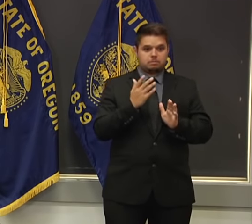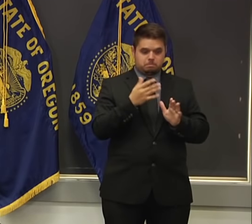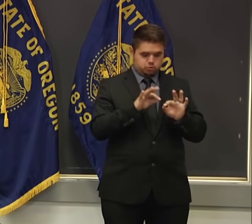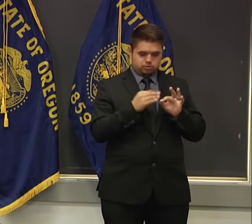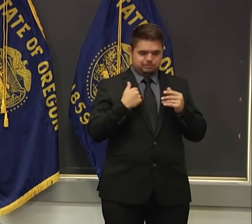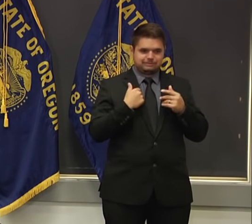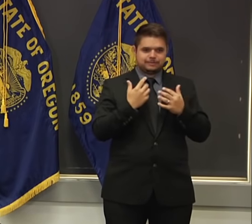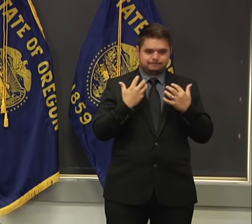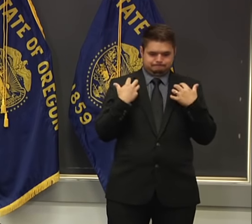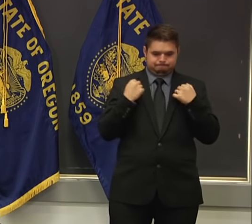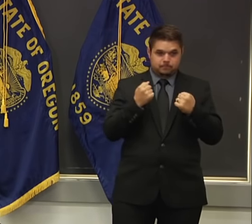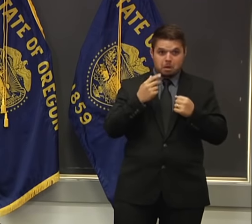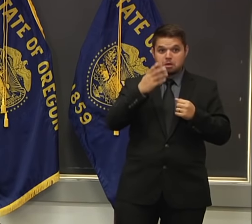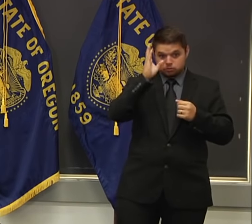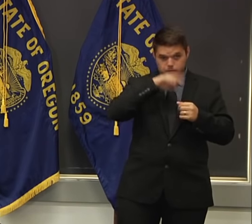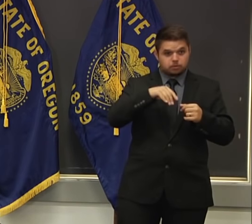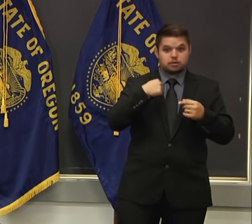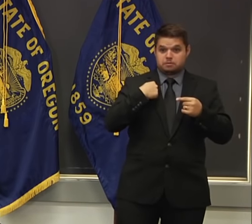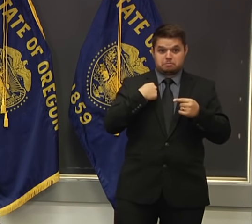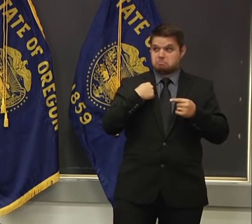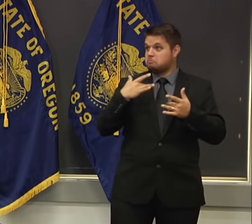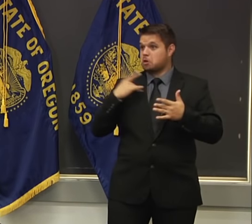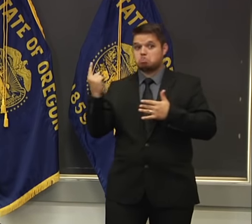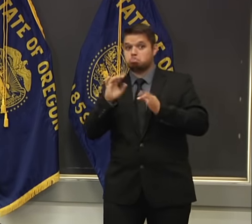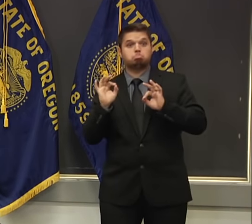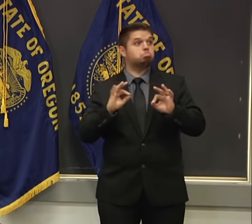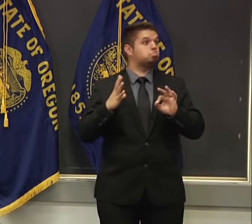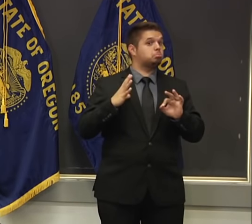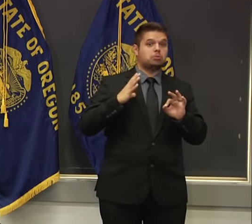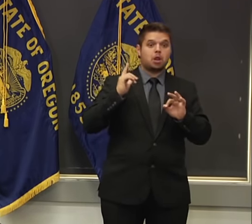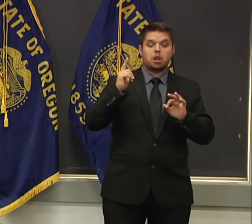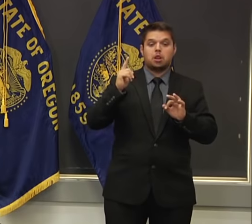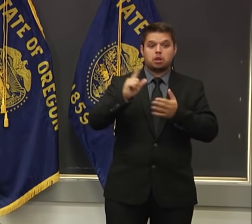up to a week or 2 weeks after the exposure ends.